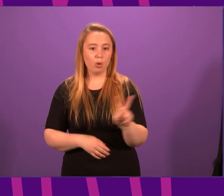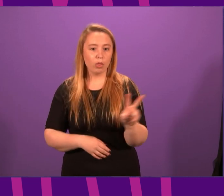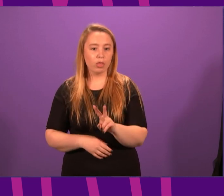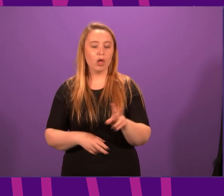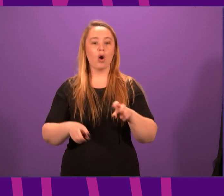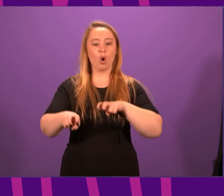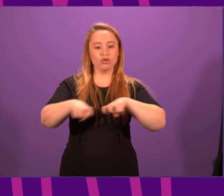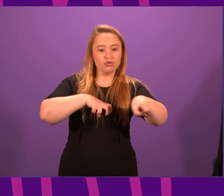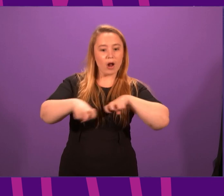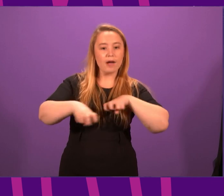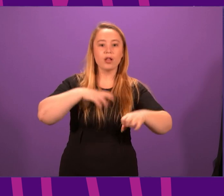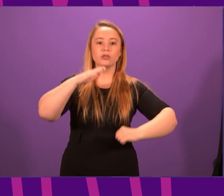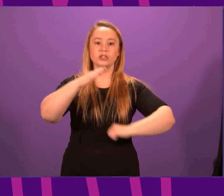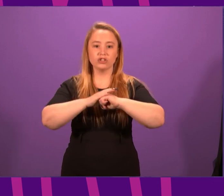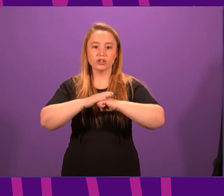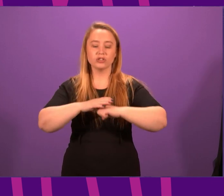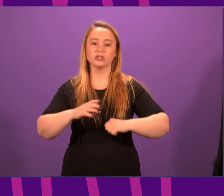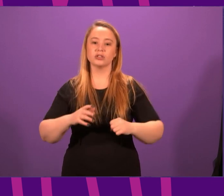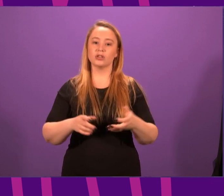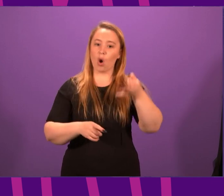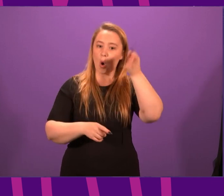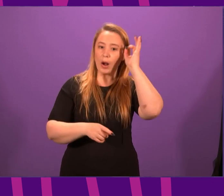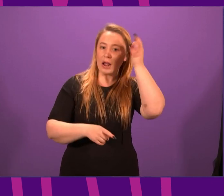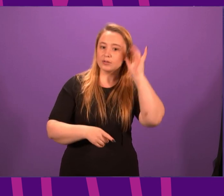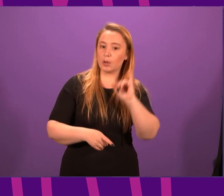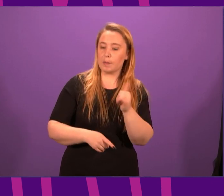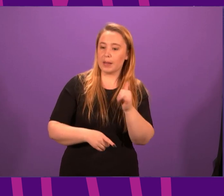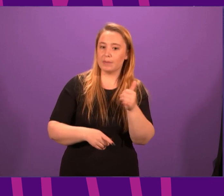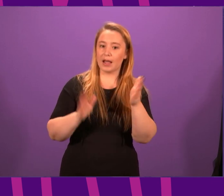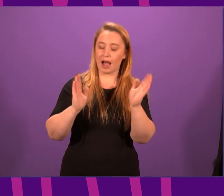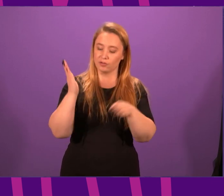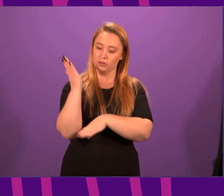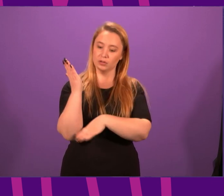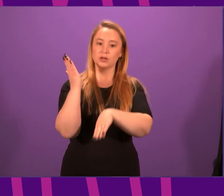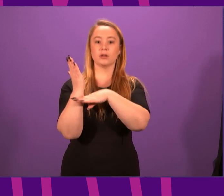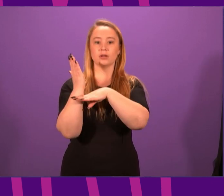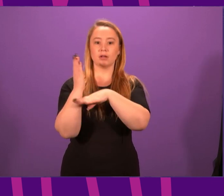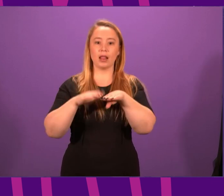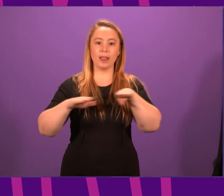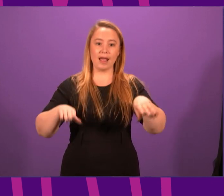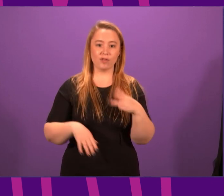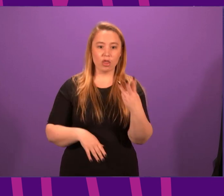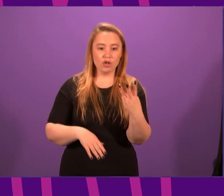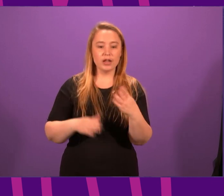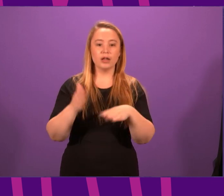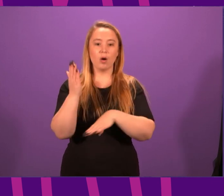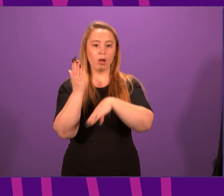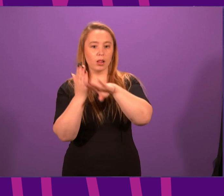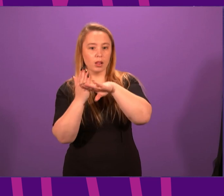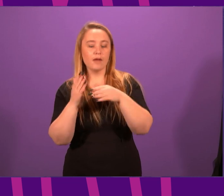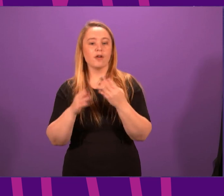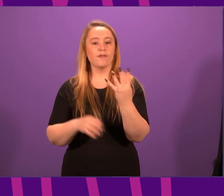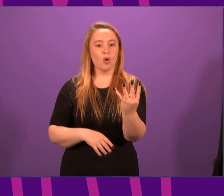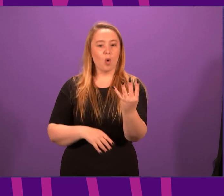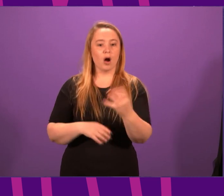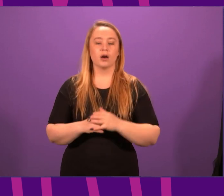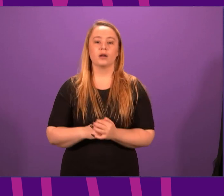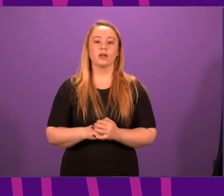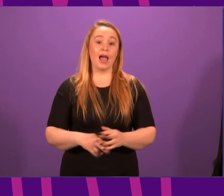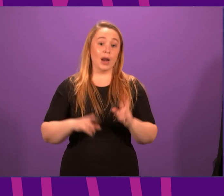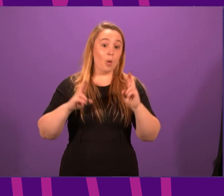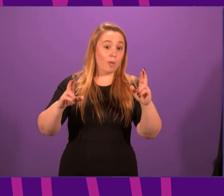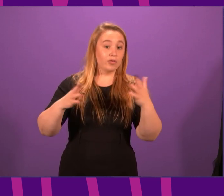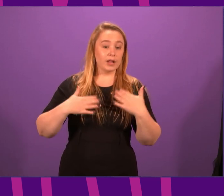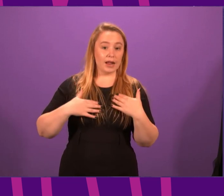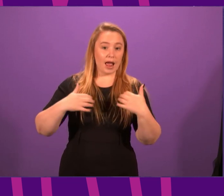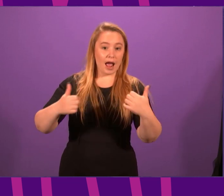travel restrictions or whether every council was perhaps moved up to level 3 or 4. And I hope the Health